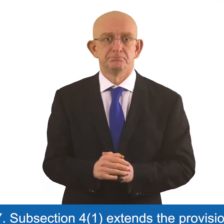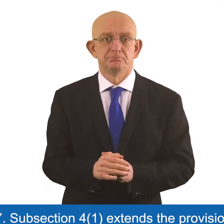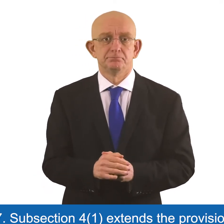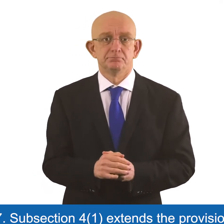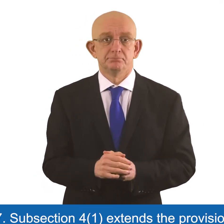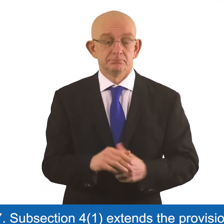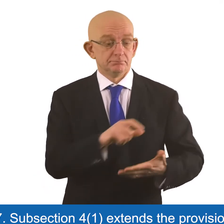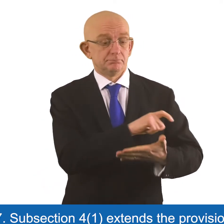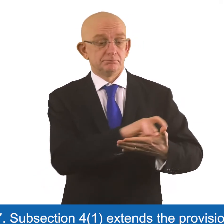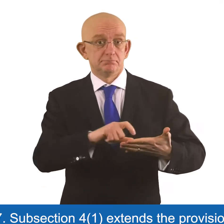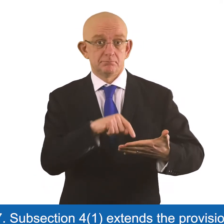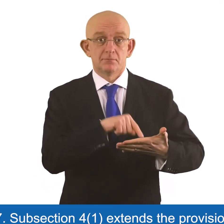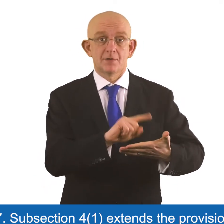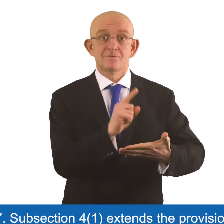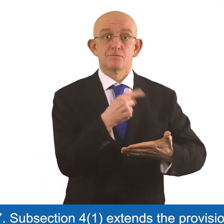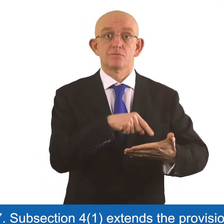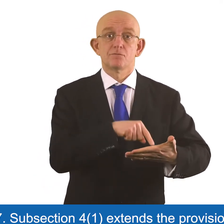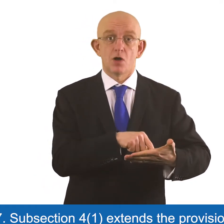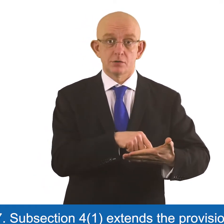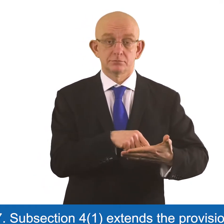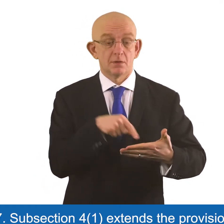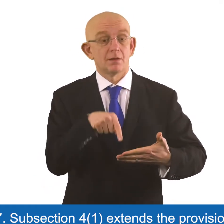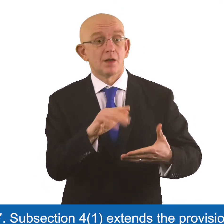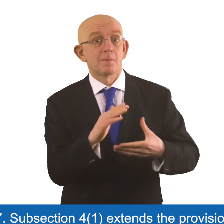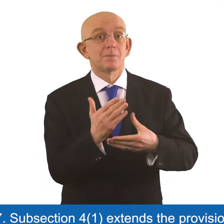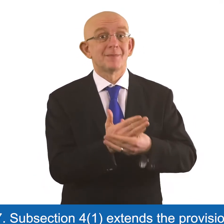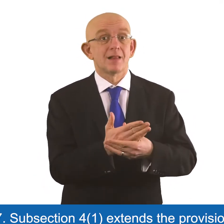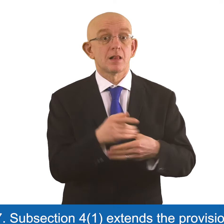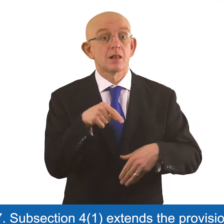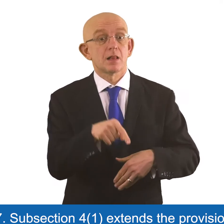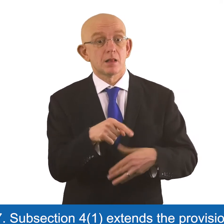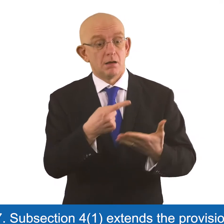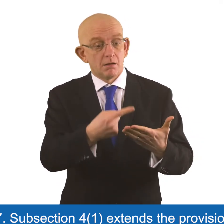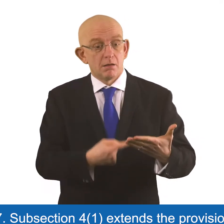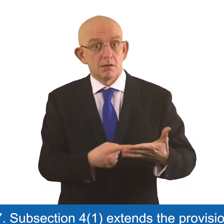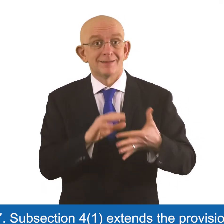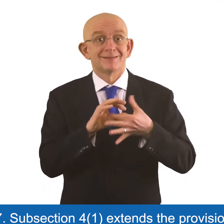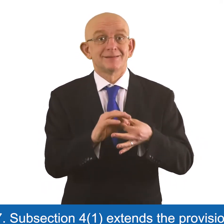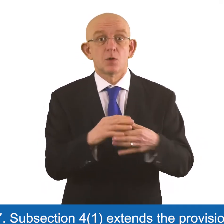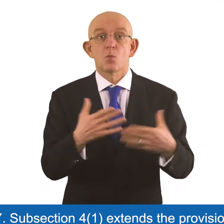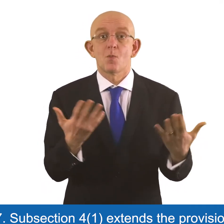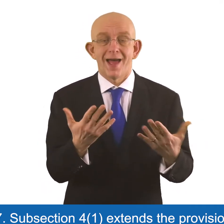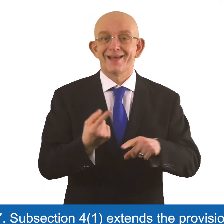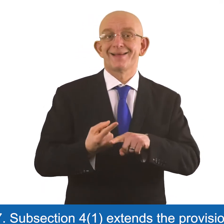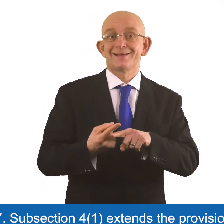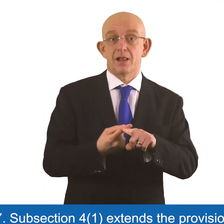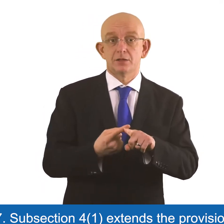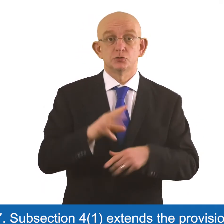37. Subsection 4, open brackets 1, close brackets, extends the provisions in the bill to England